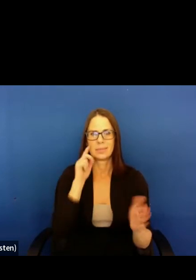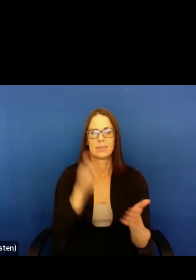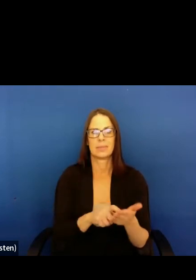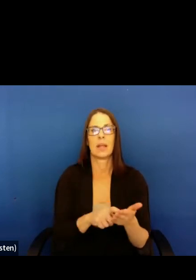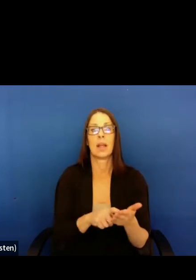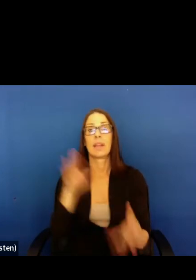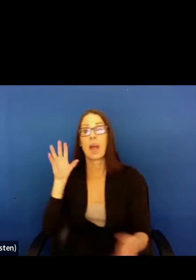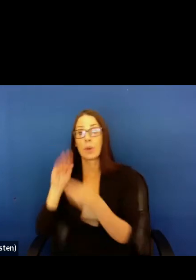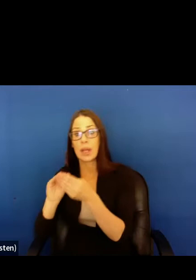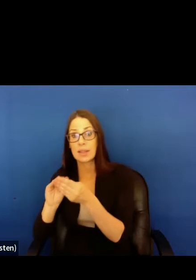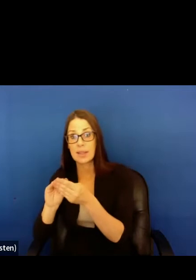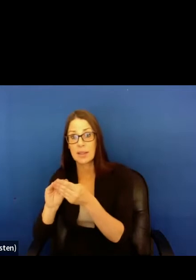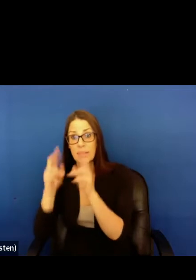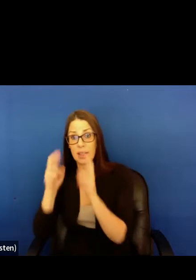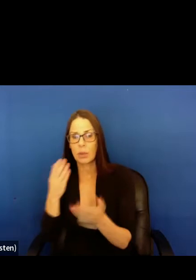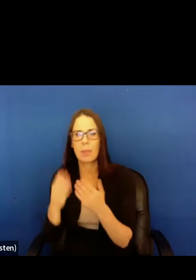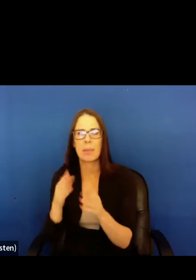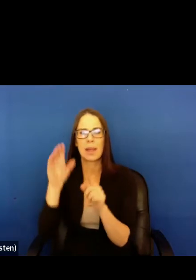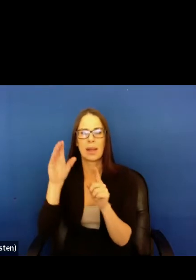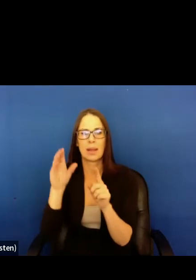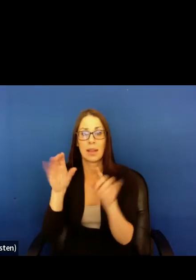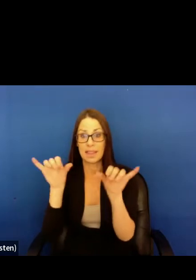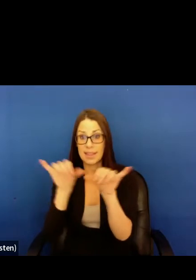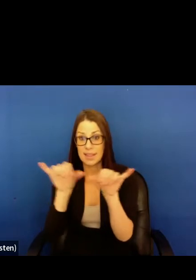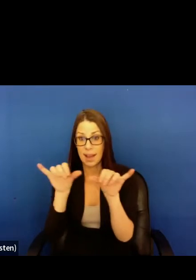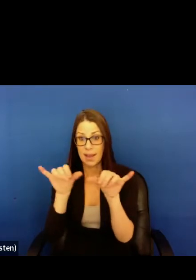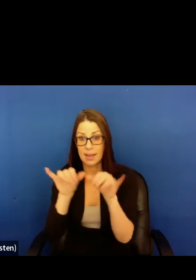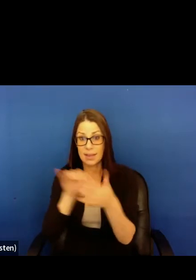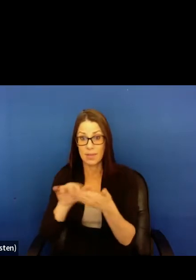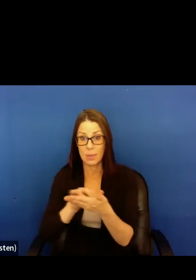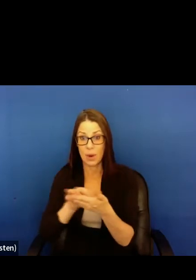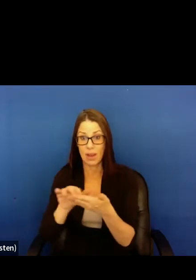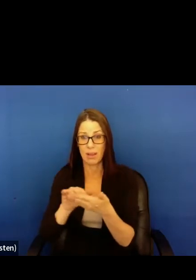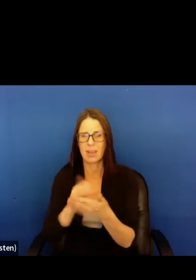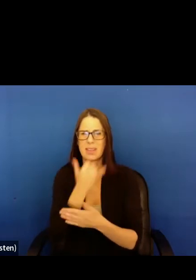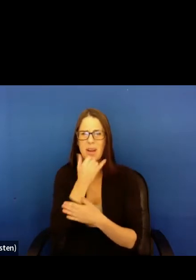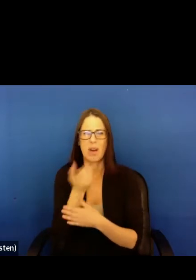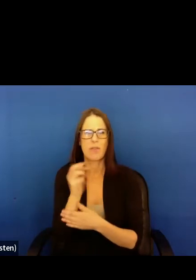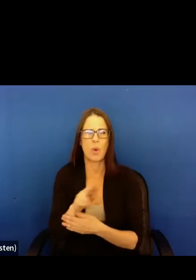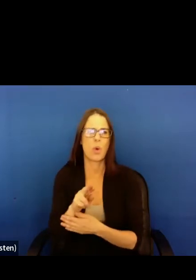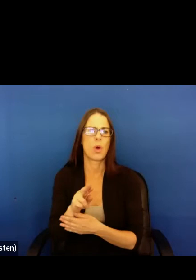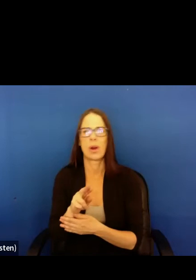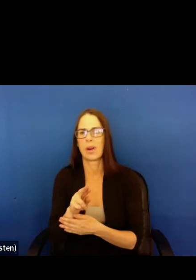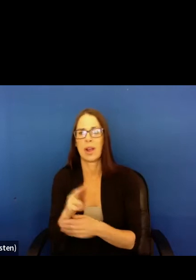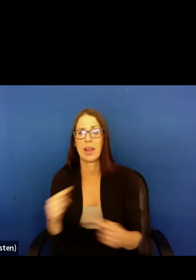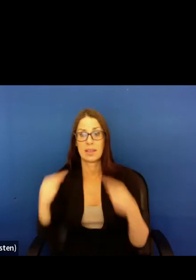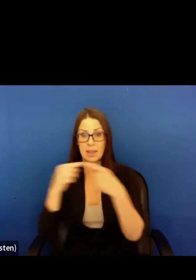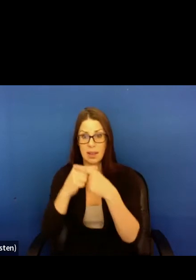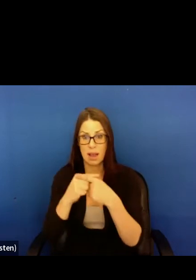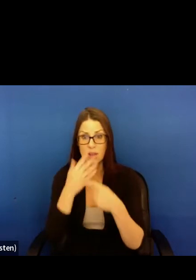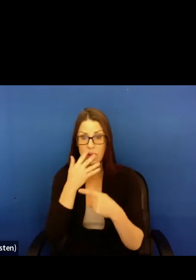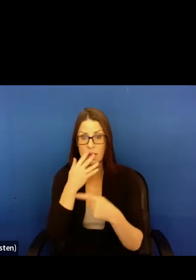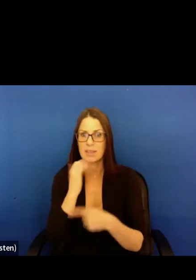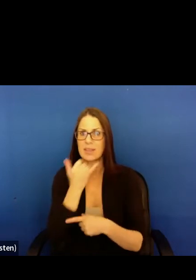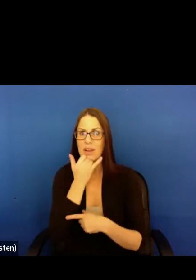size of the Braille might be off, or the contrast might be off, or the exact height might be off. So we tend to, in that survey, we